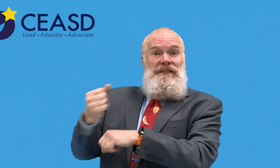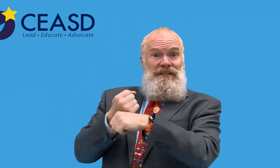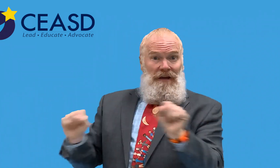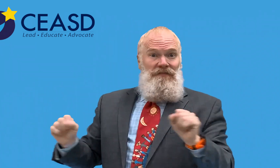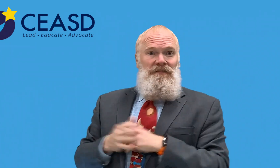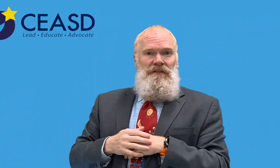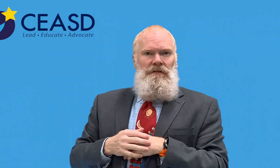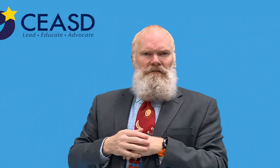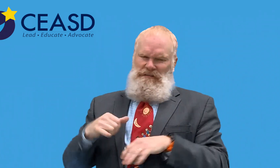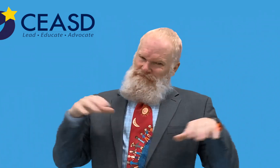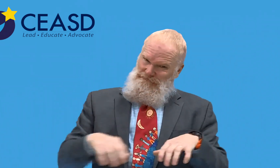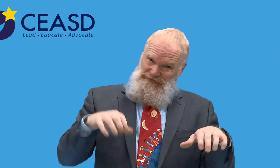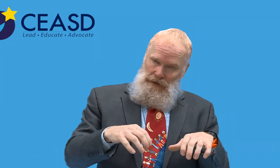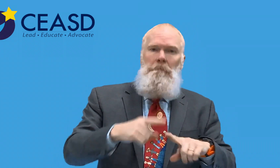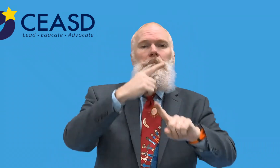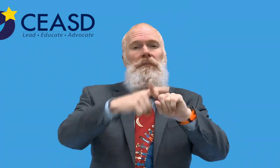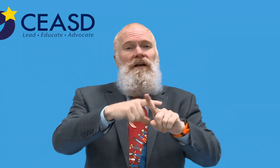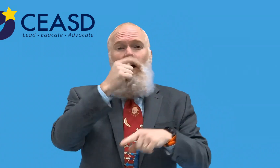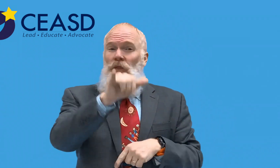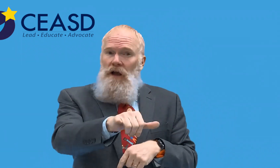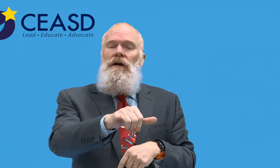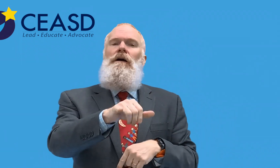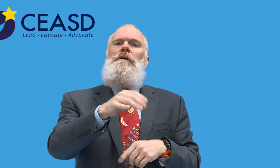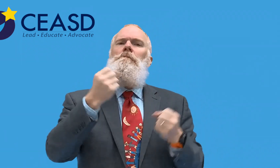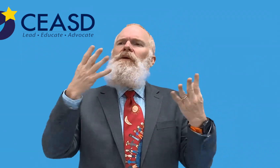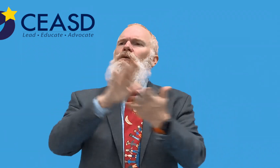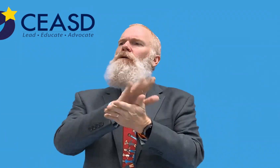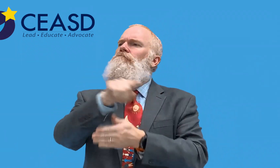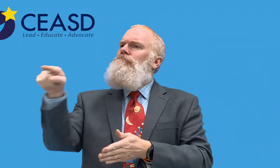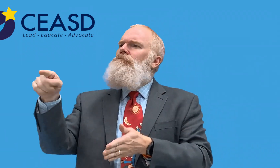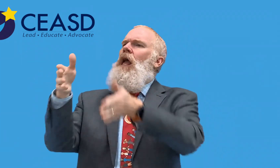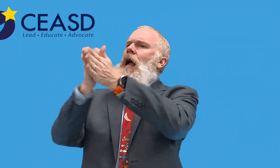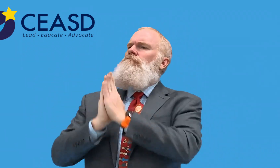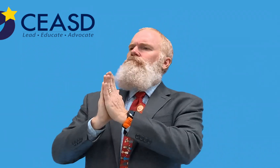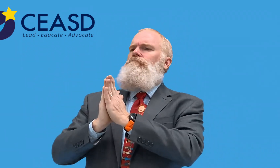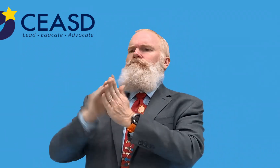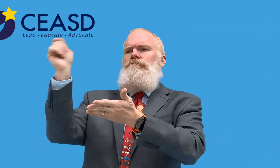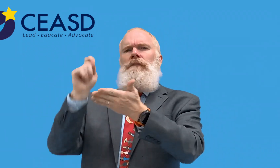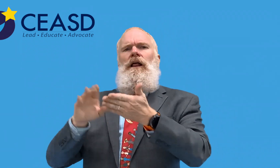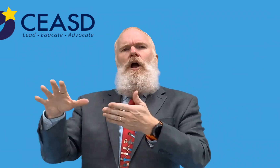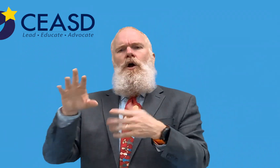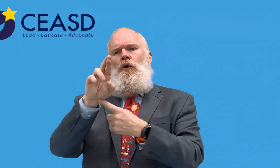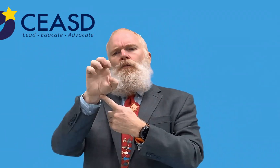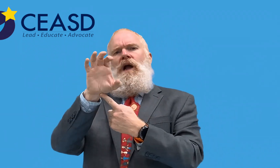posted on our CEASD website. We encourage schools to take advantage of this library as a resource for your students for the benefit of their